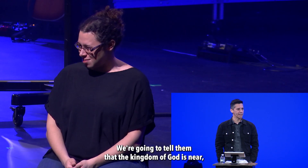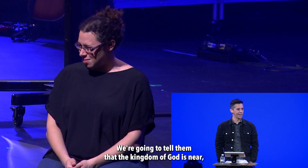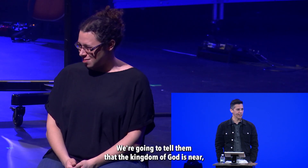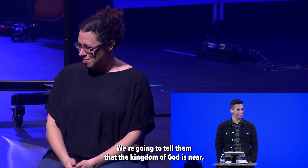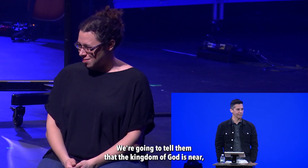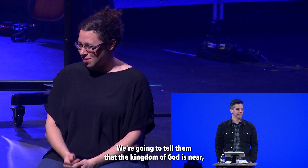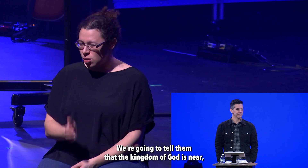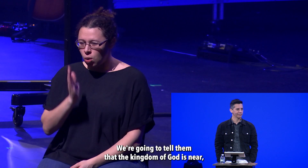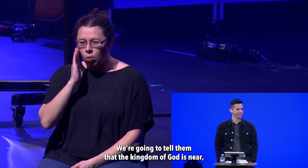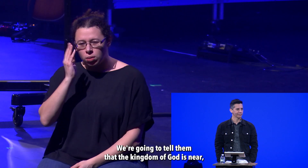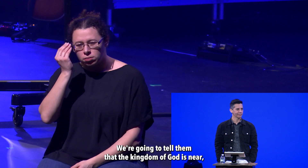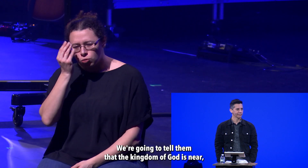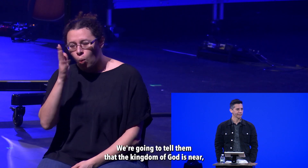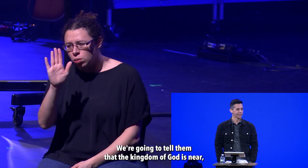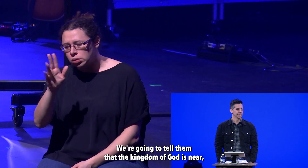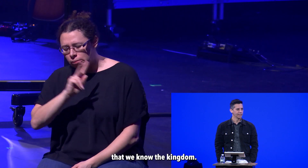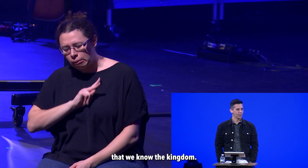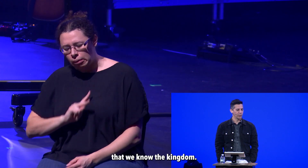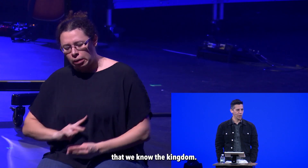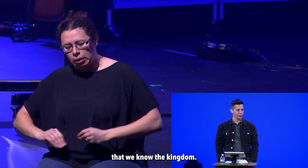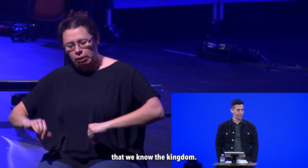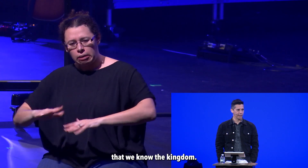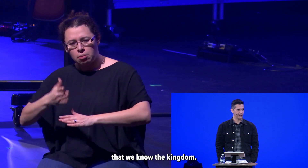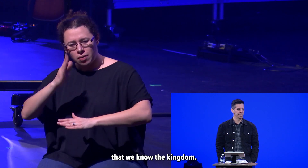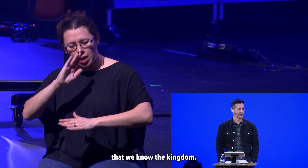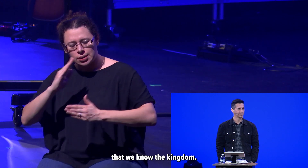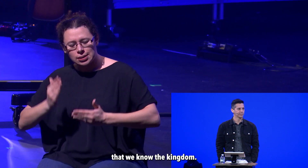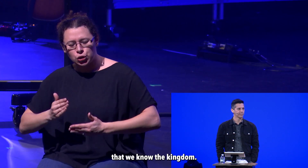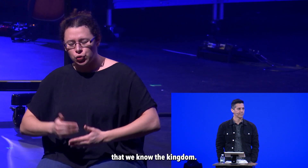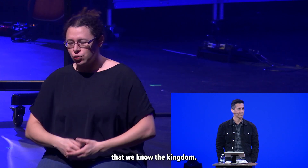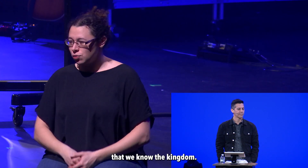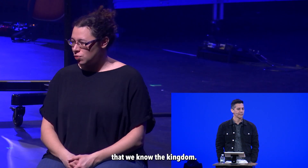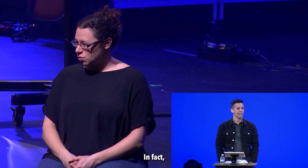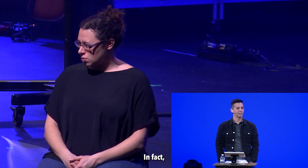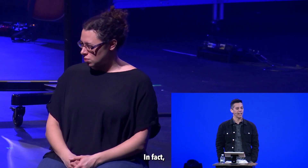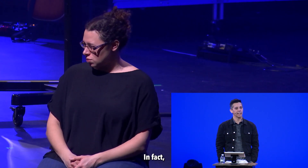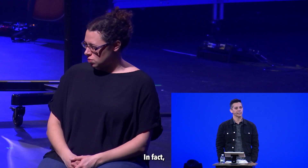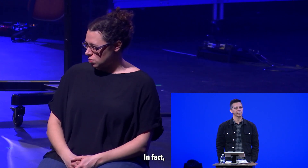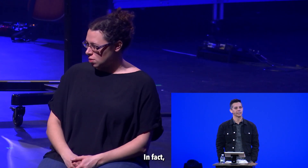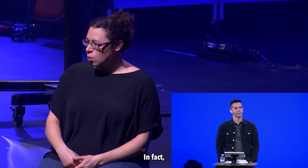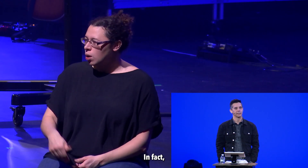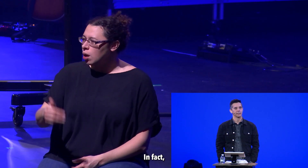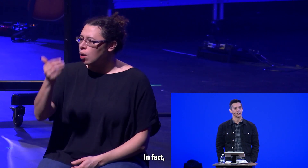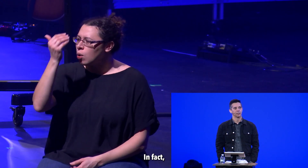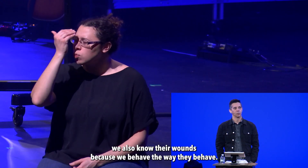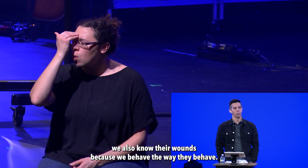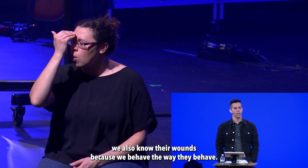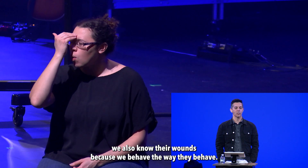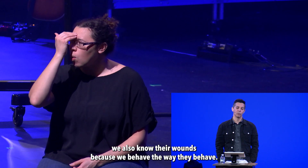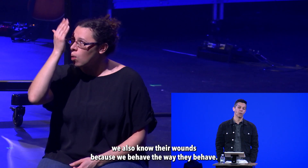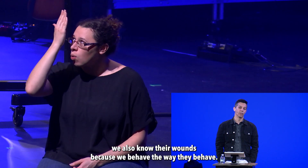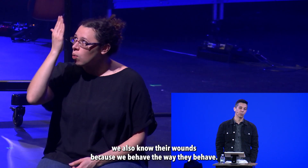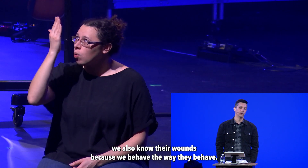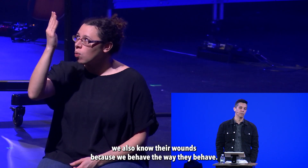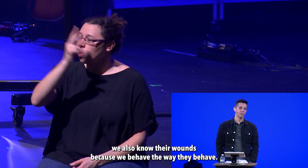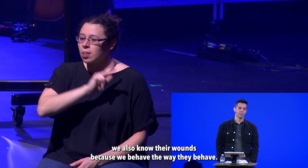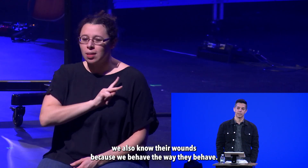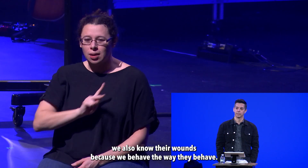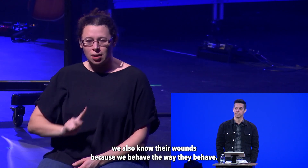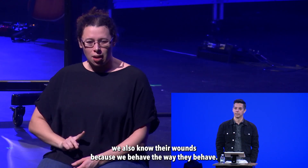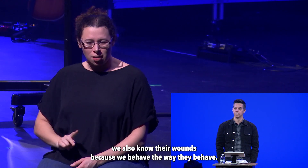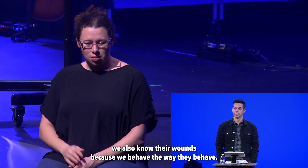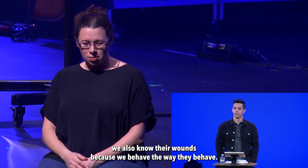of God is near, that we know the King. In fact, we also know their